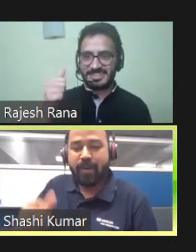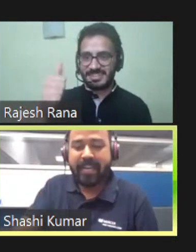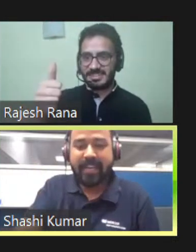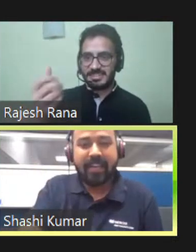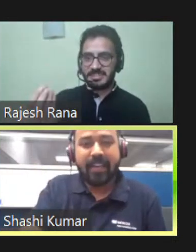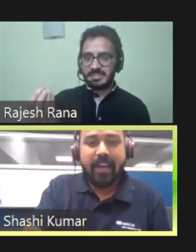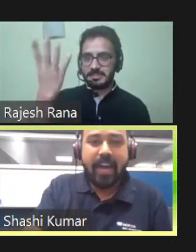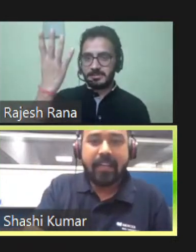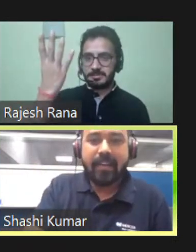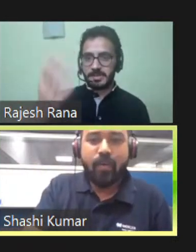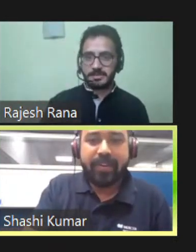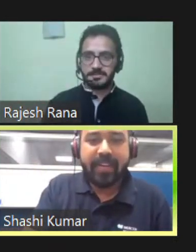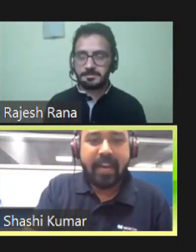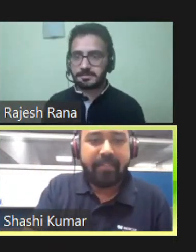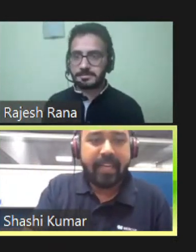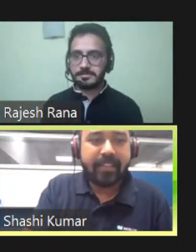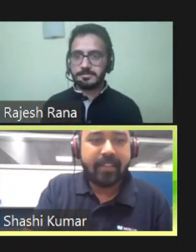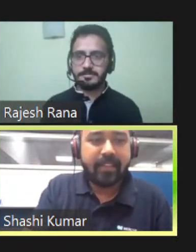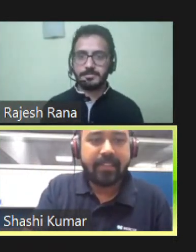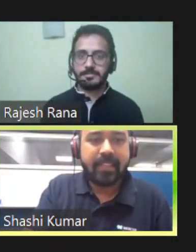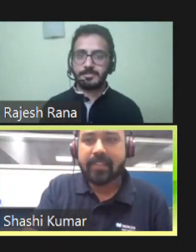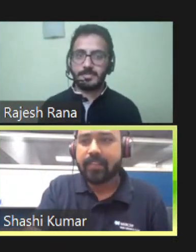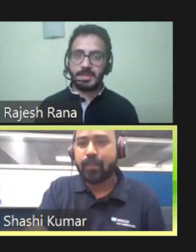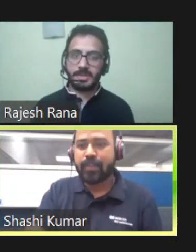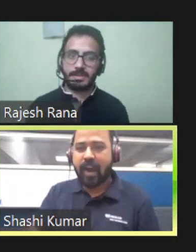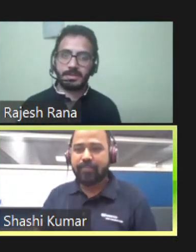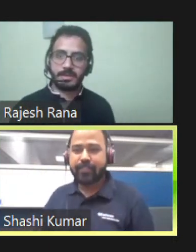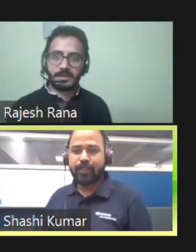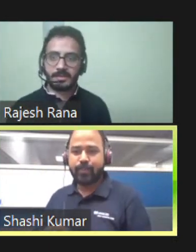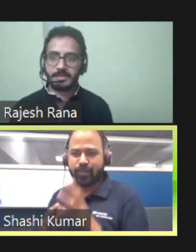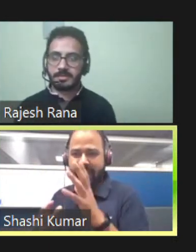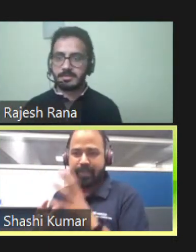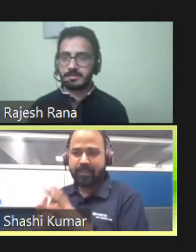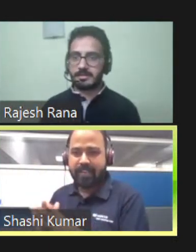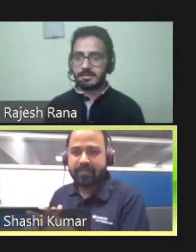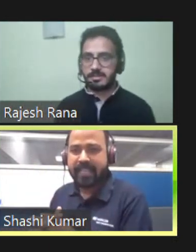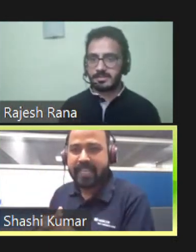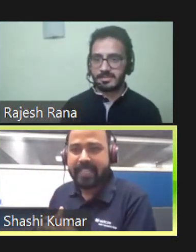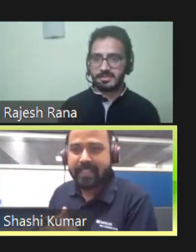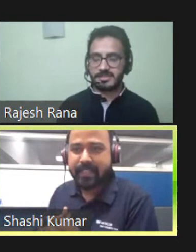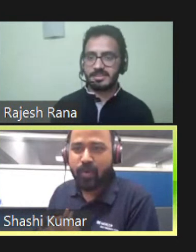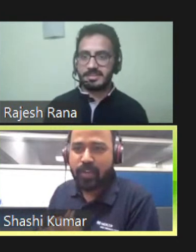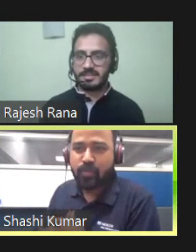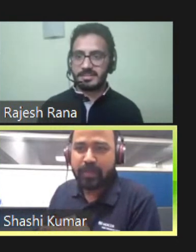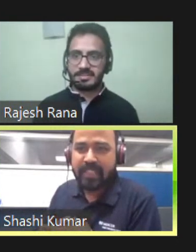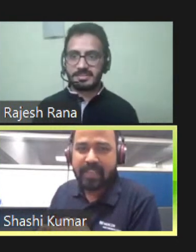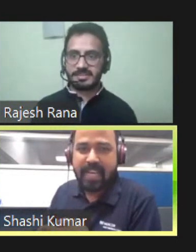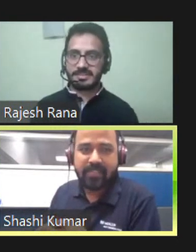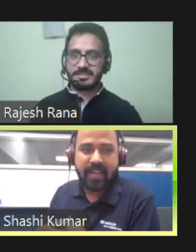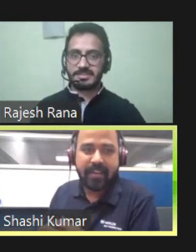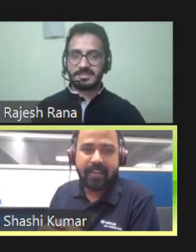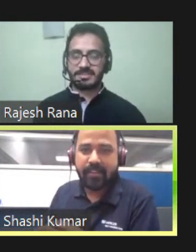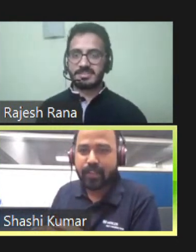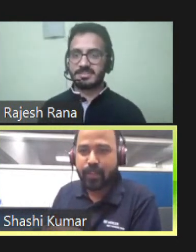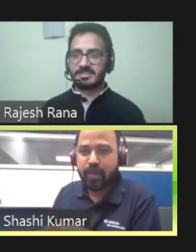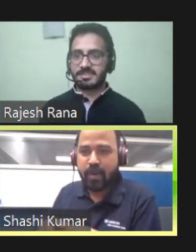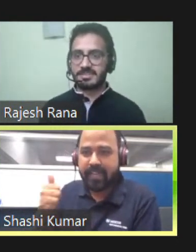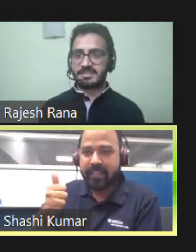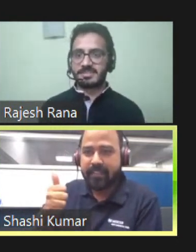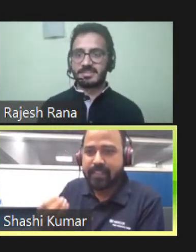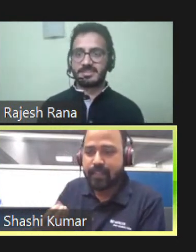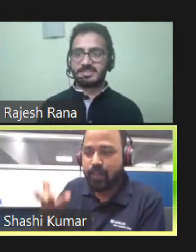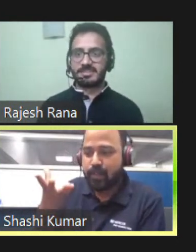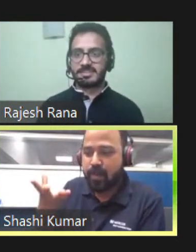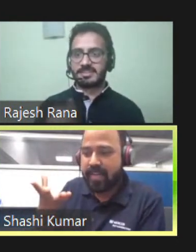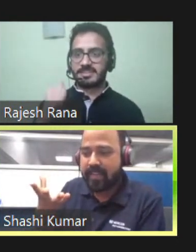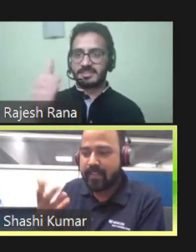Good morning. And what we have next? You see, it's a good afternoon. So can you guys relate it? What would be the next sign after good morning?